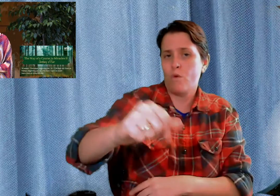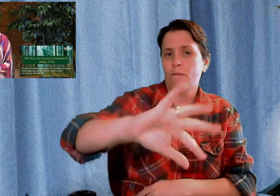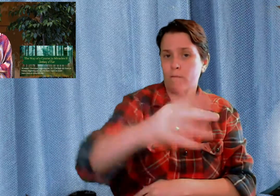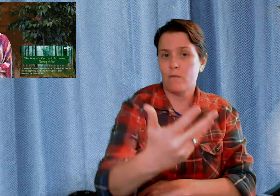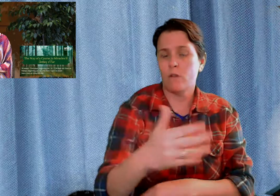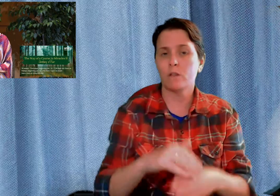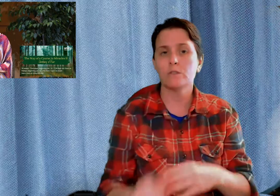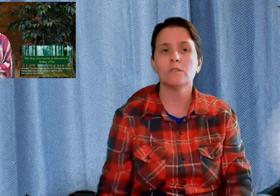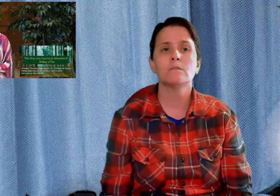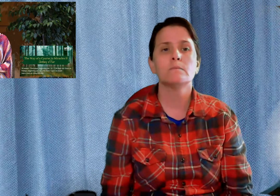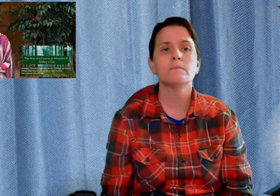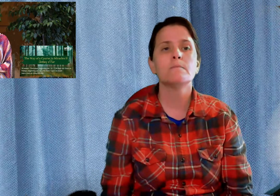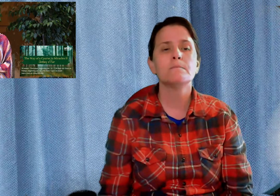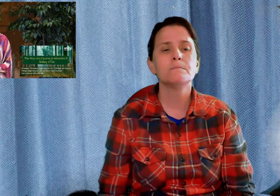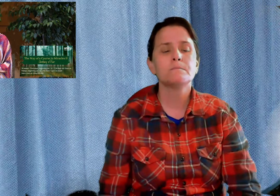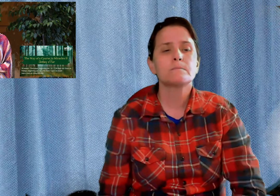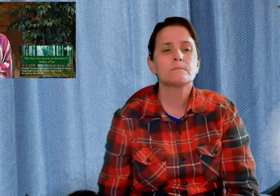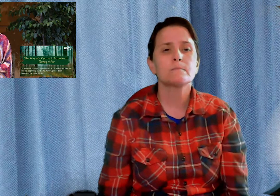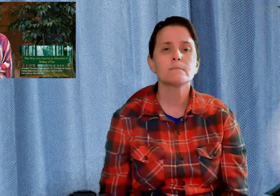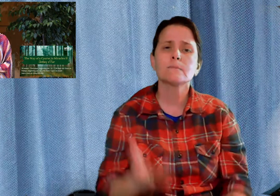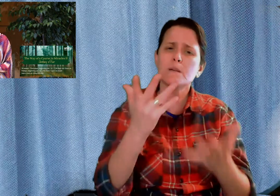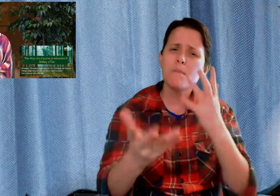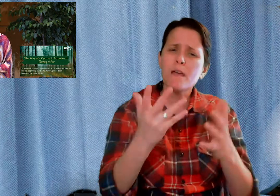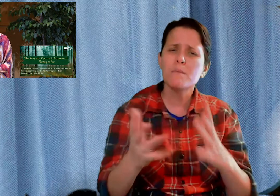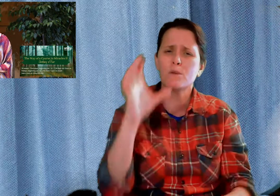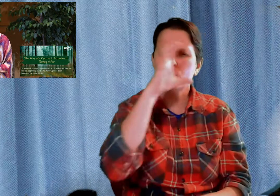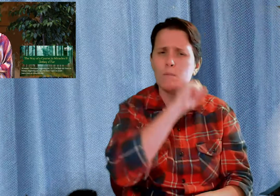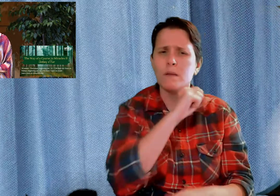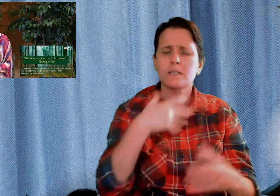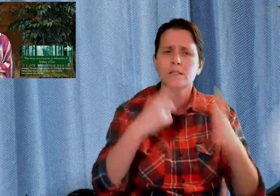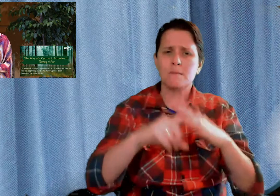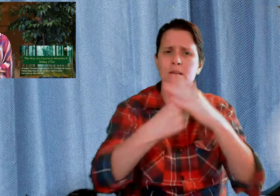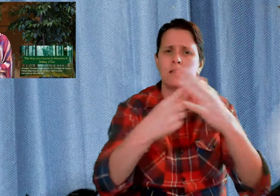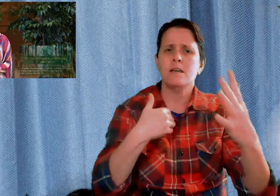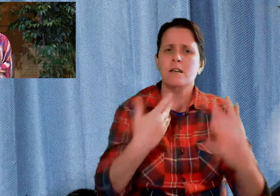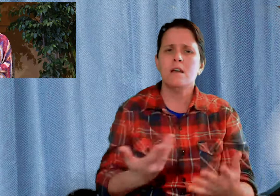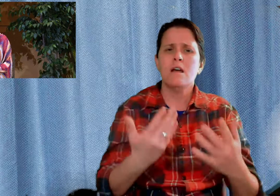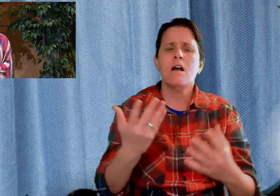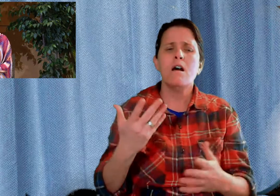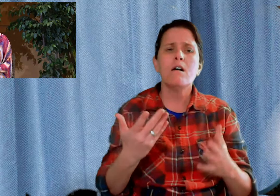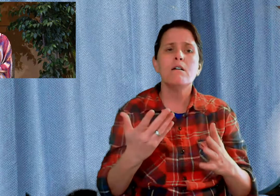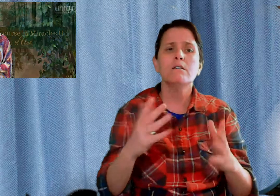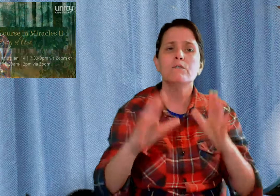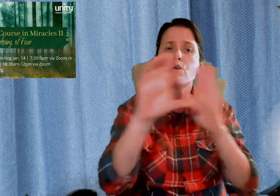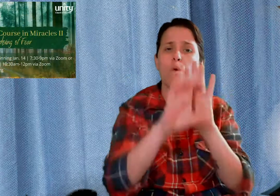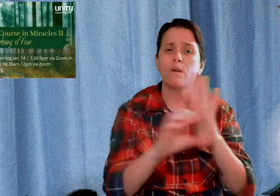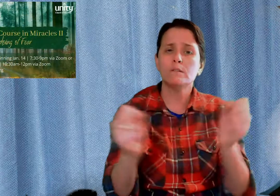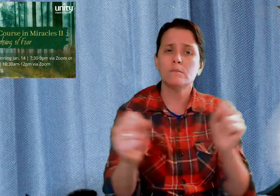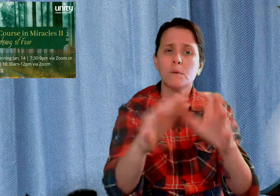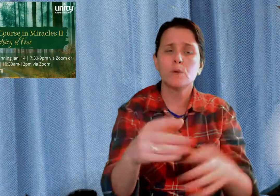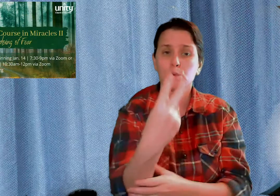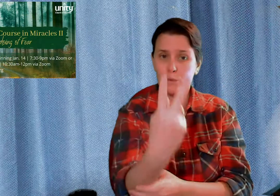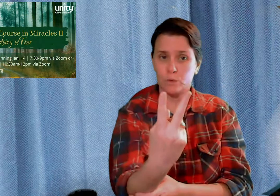Way of ACIM 2, Undoing of Fear, led by longtime course student Jennifer Feiereisel, there's still time to